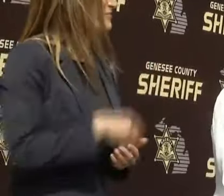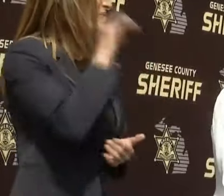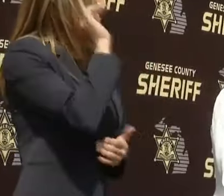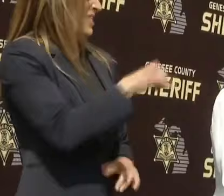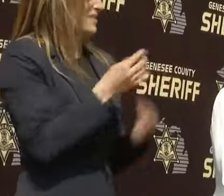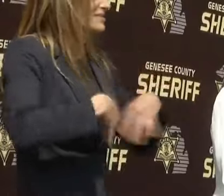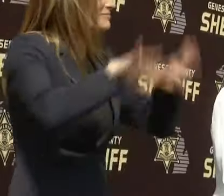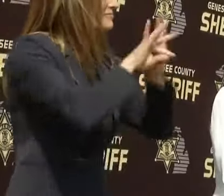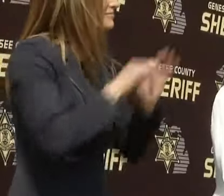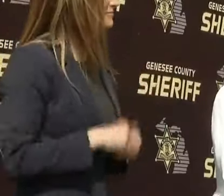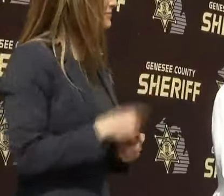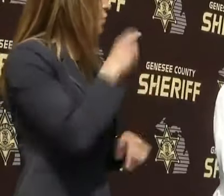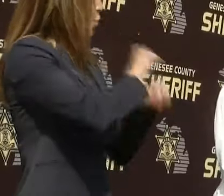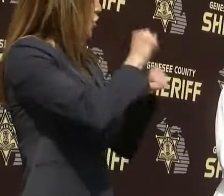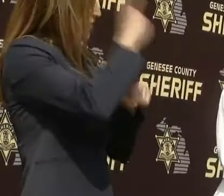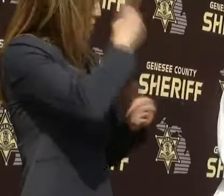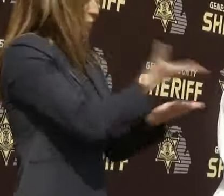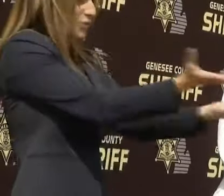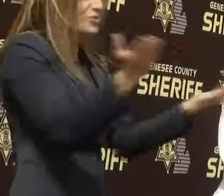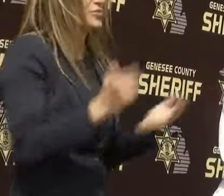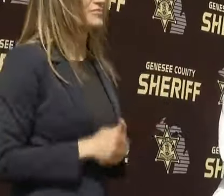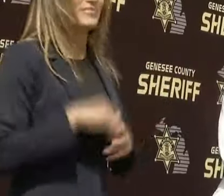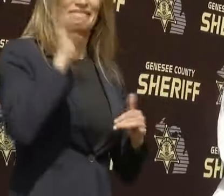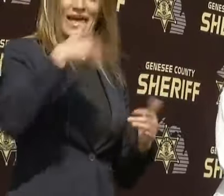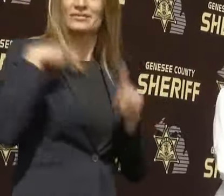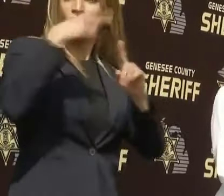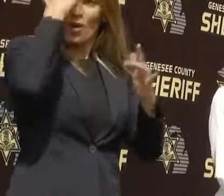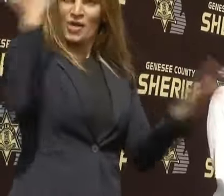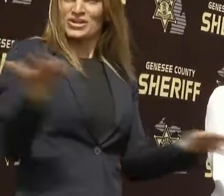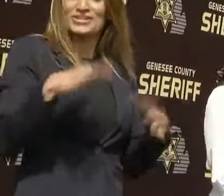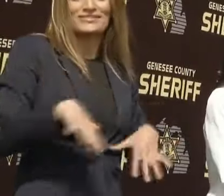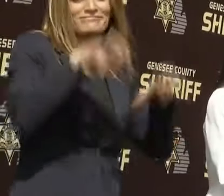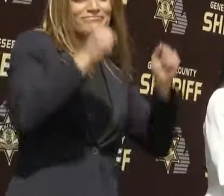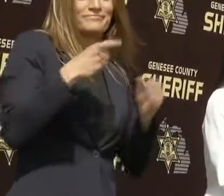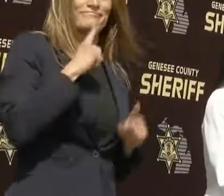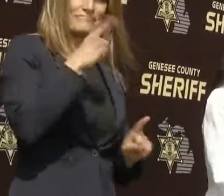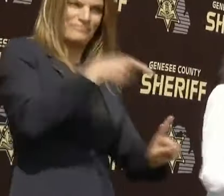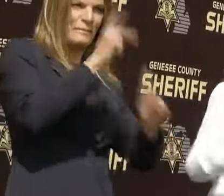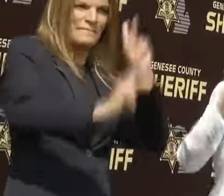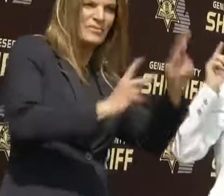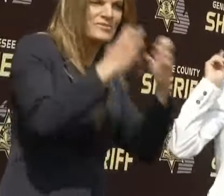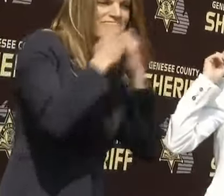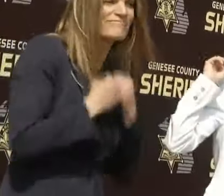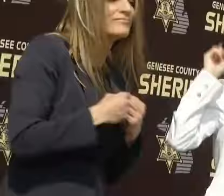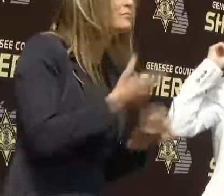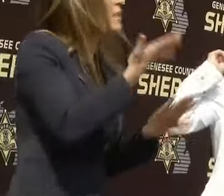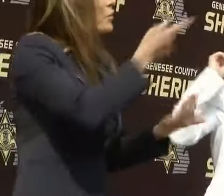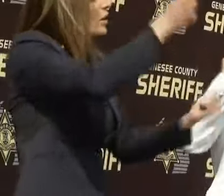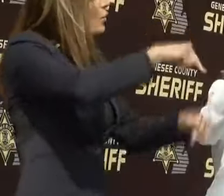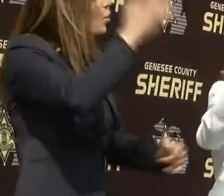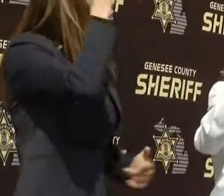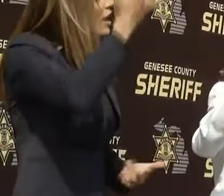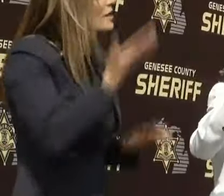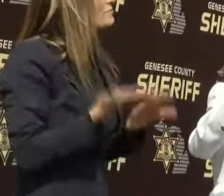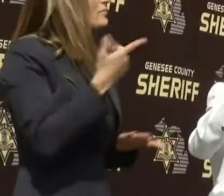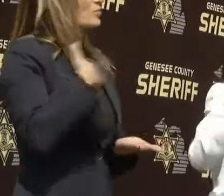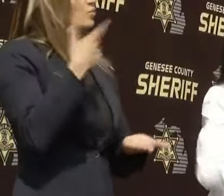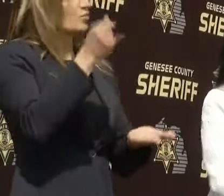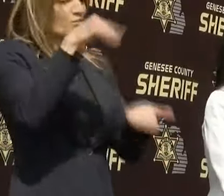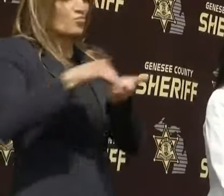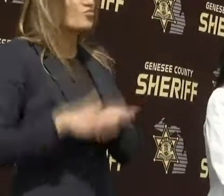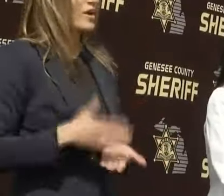state once again. And that's what we've tried to do here. And whether you're here to get your record